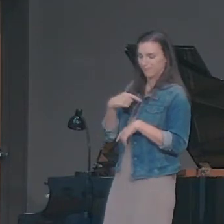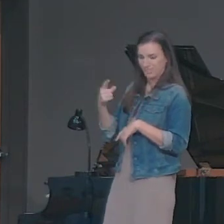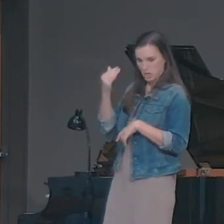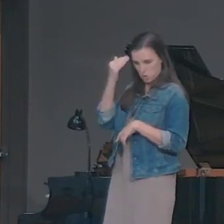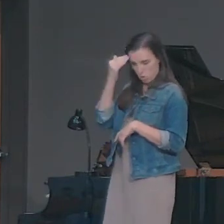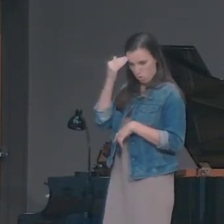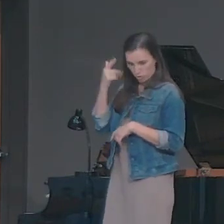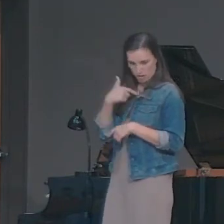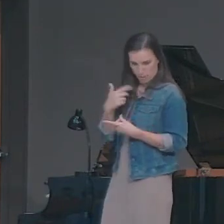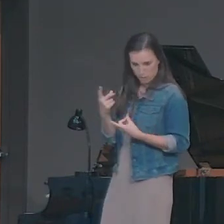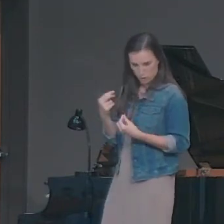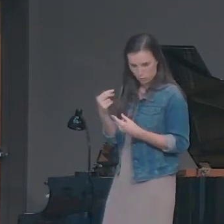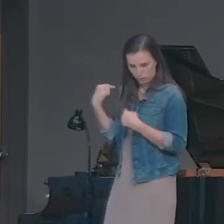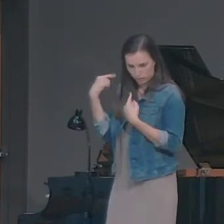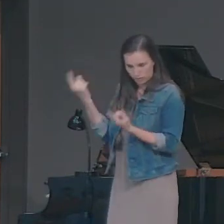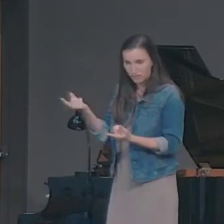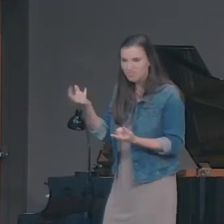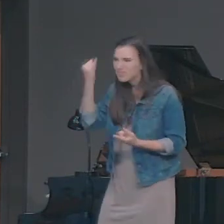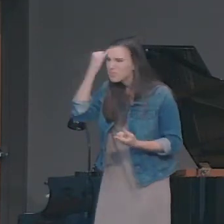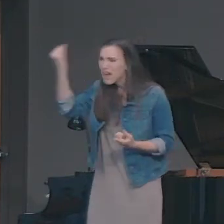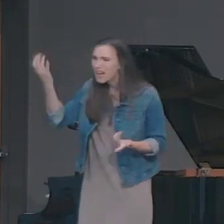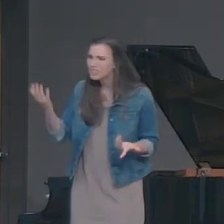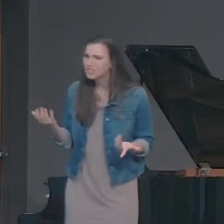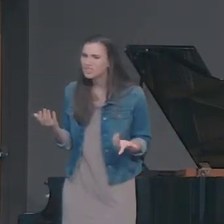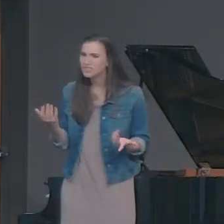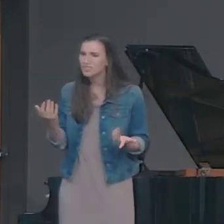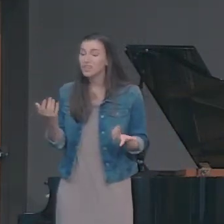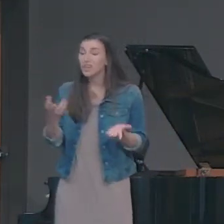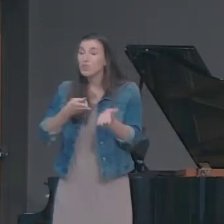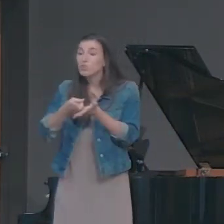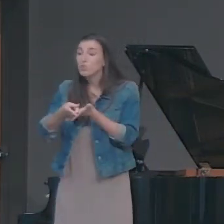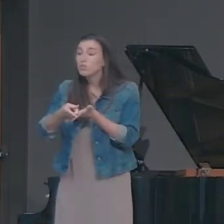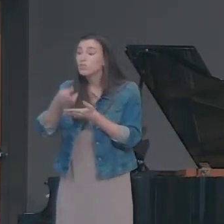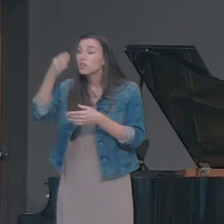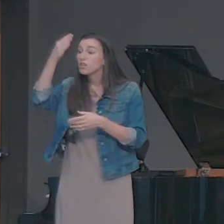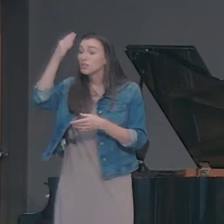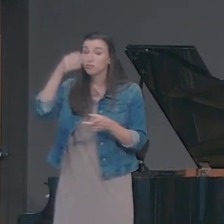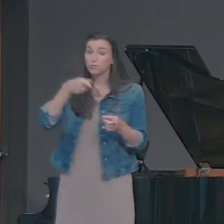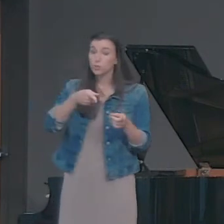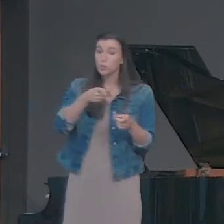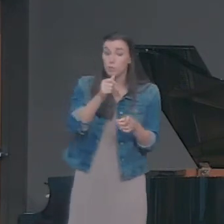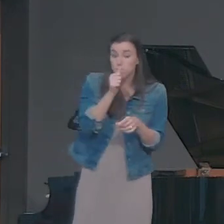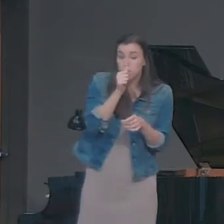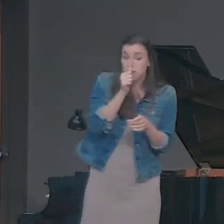The fact is, God knows what is happening in private.